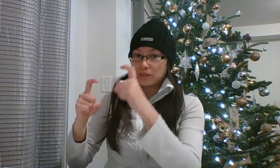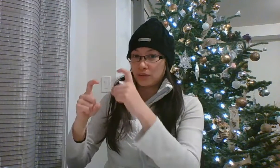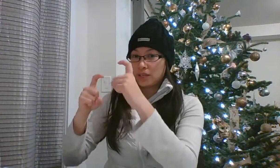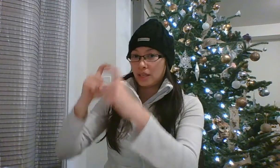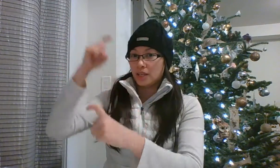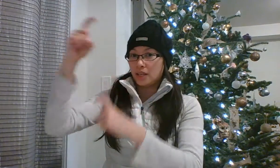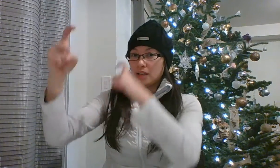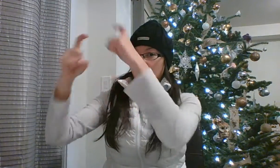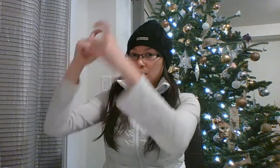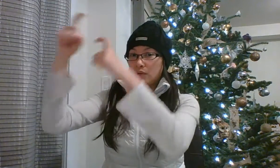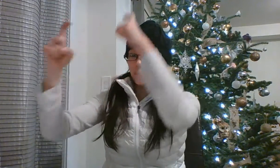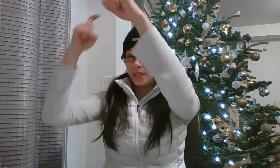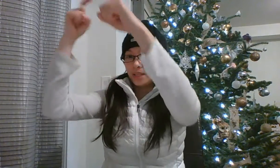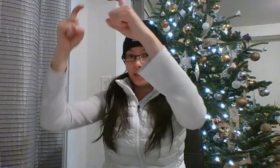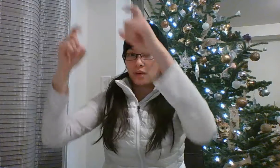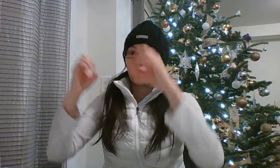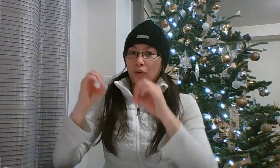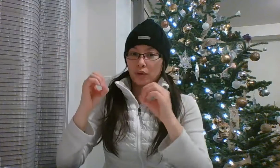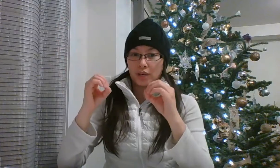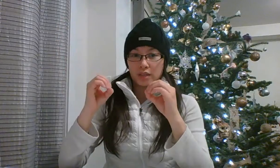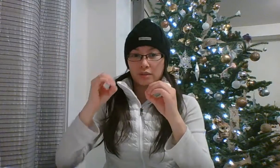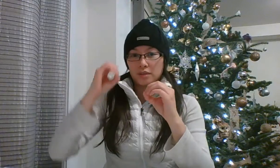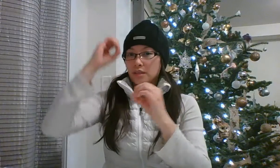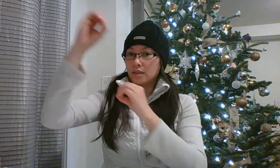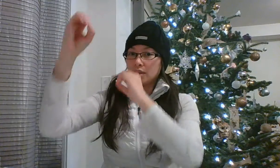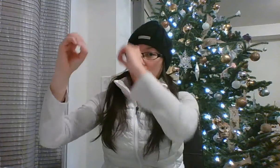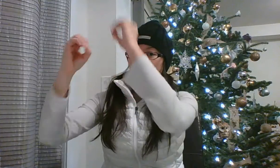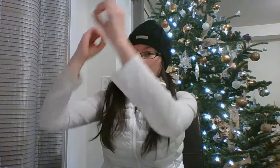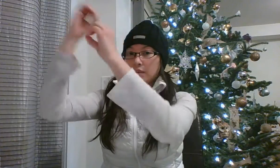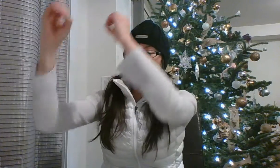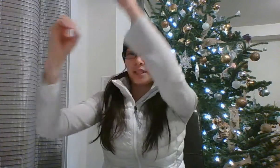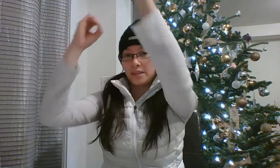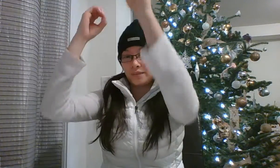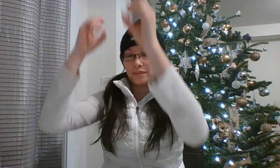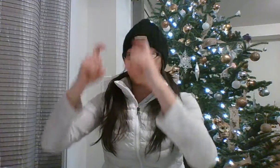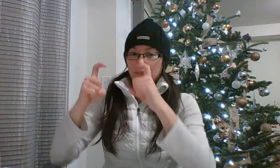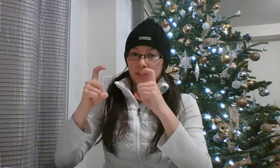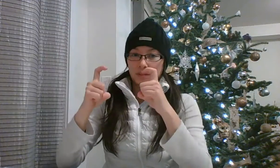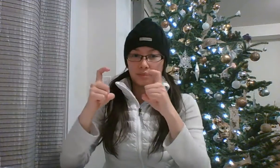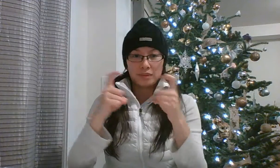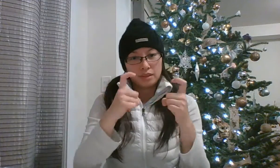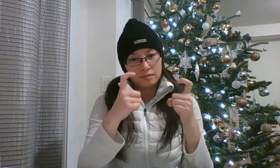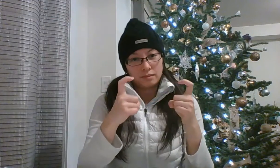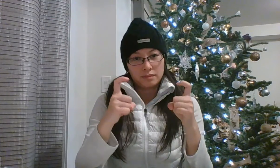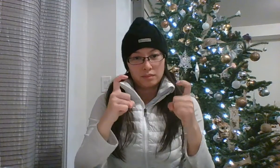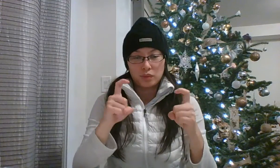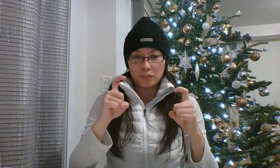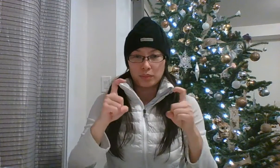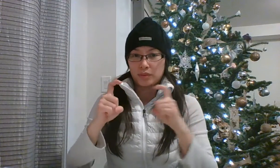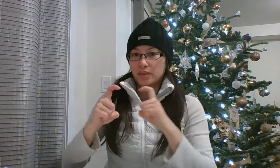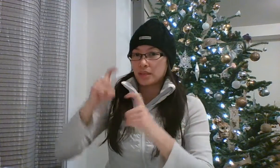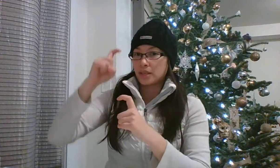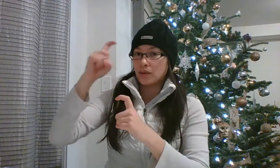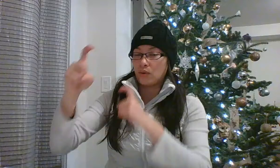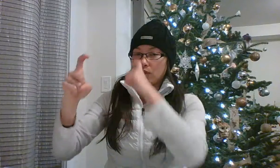tree. Ornament. Or you can do this ornament. So, but most people use this